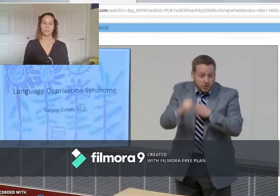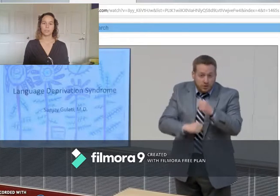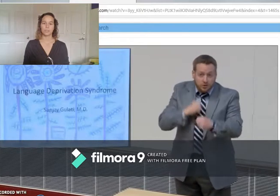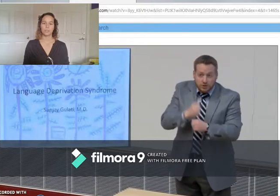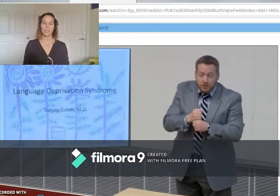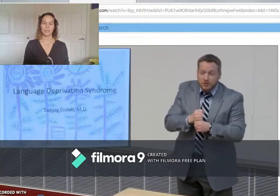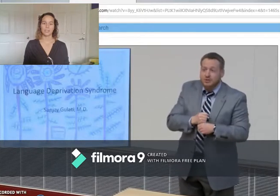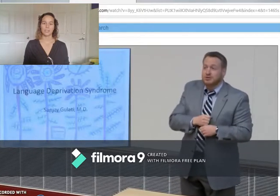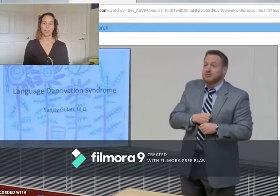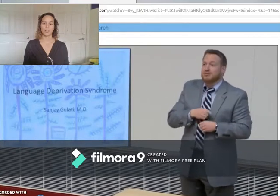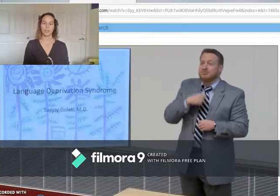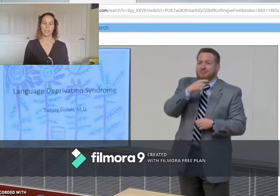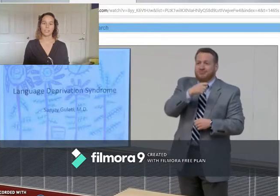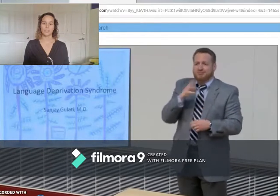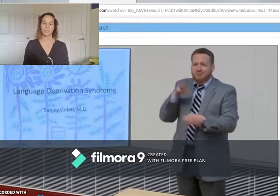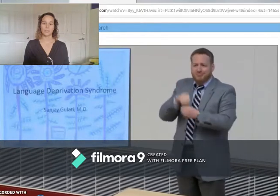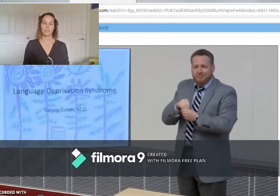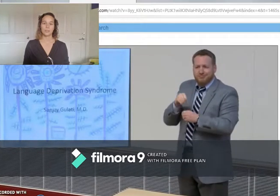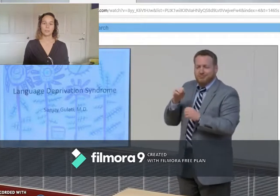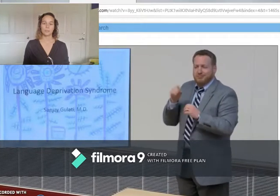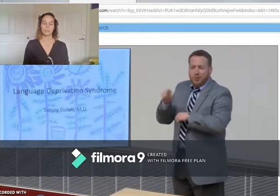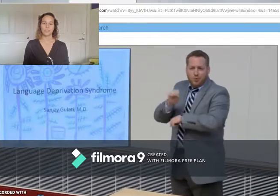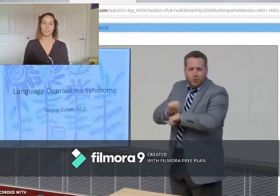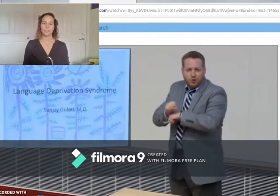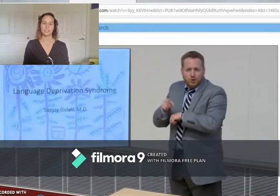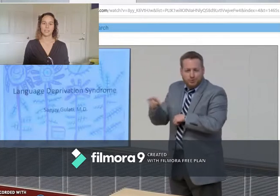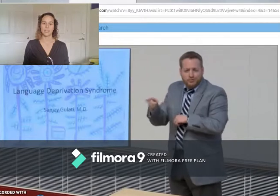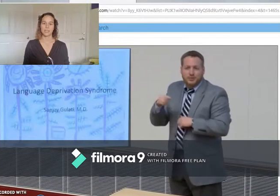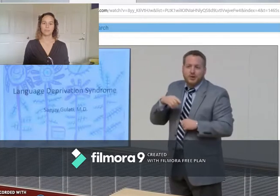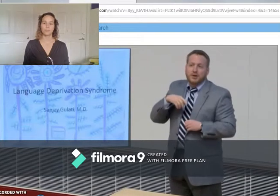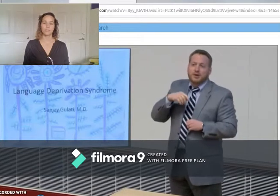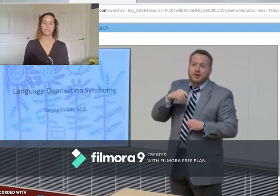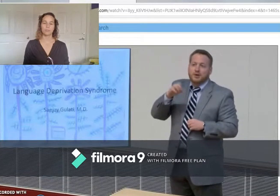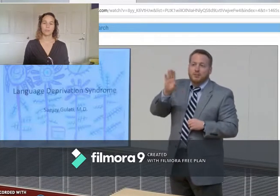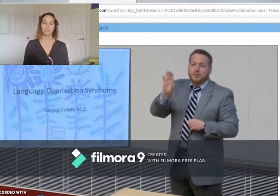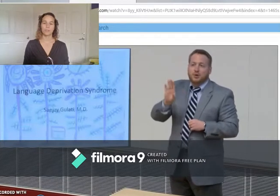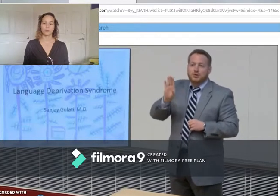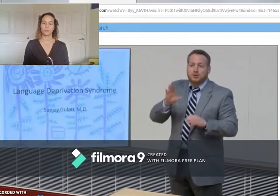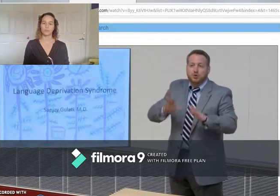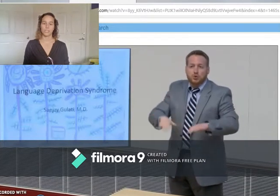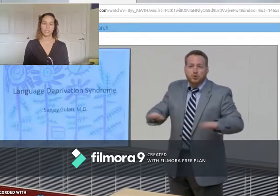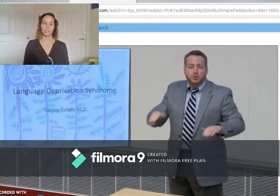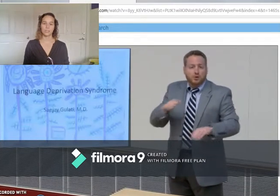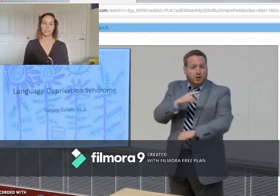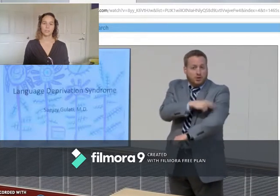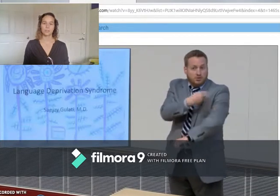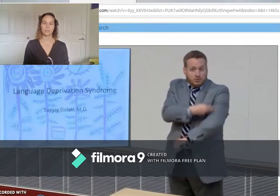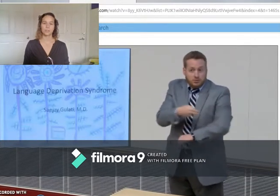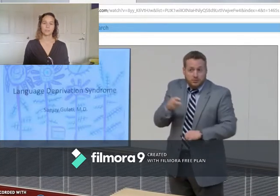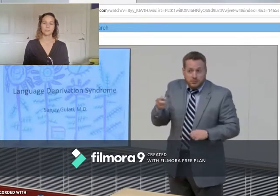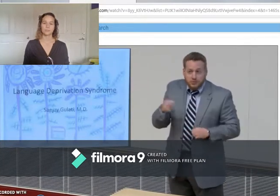He works for Cambridge Health Alliance, abbreviated as CHA. He's worked there for over 20 years.